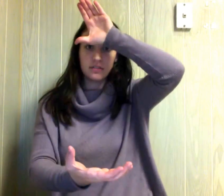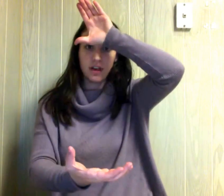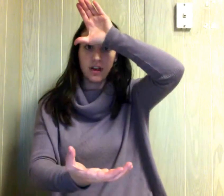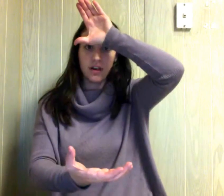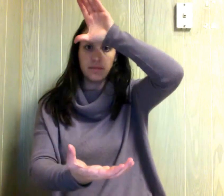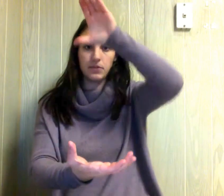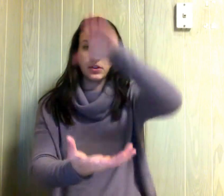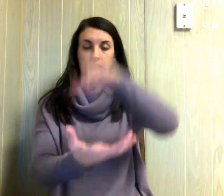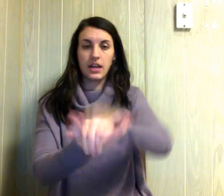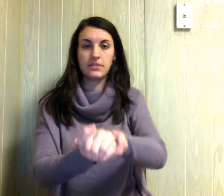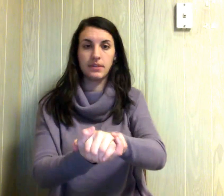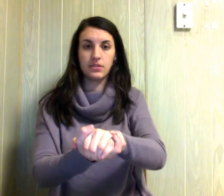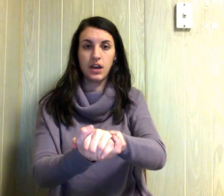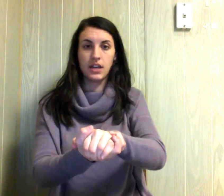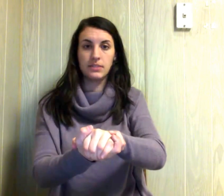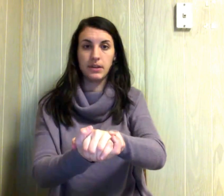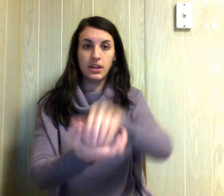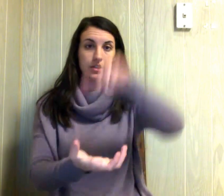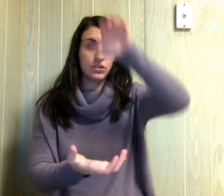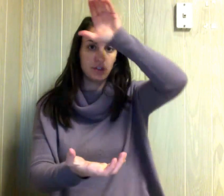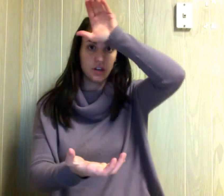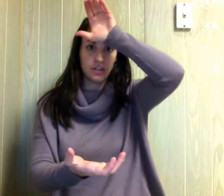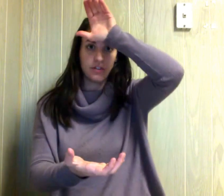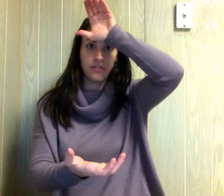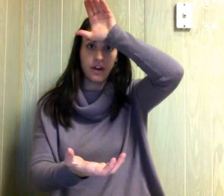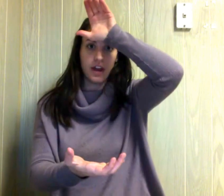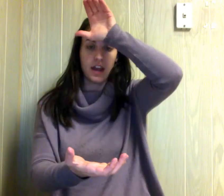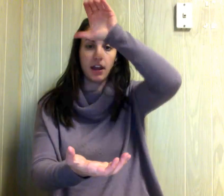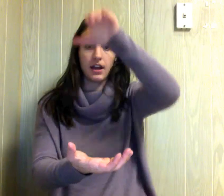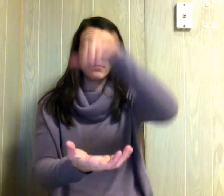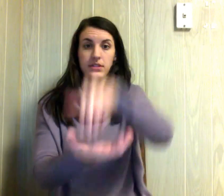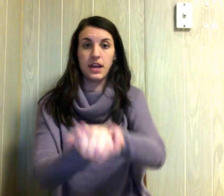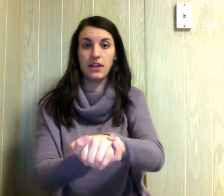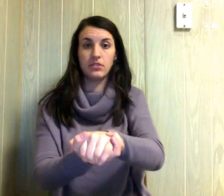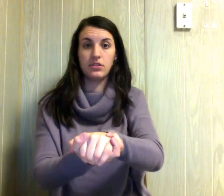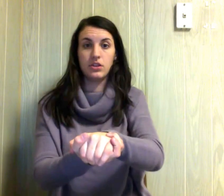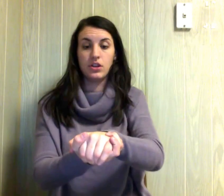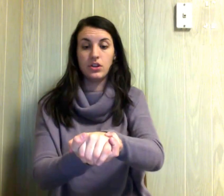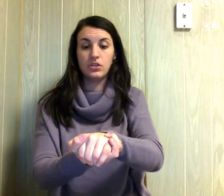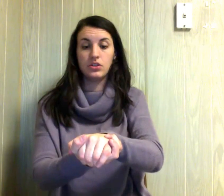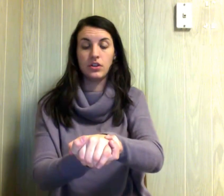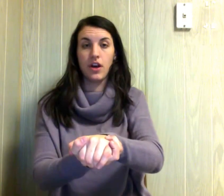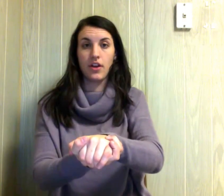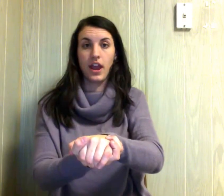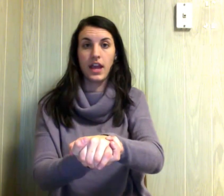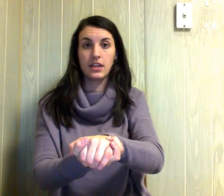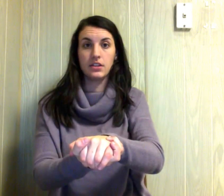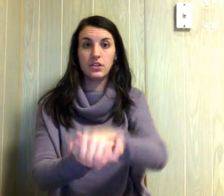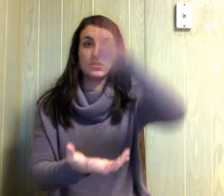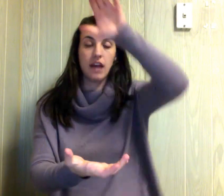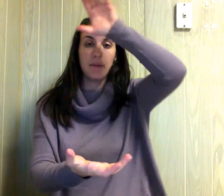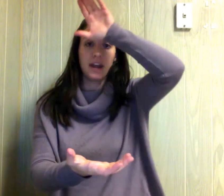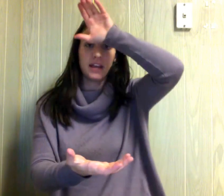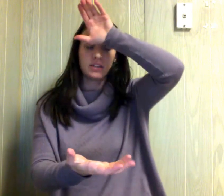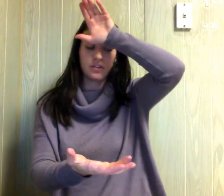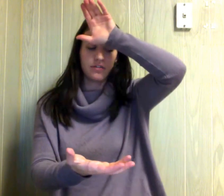So you clasp into husband. So you start to your forehead and come down to the other hand. So dominant hands on your